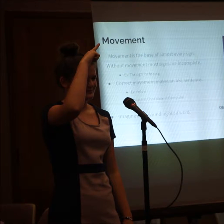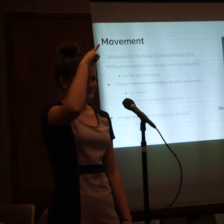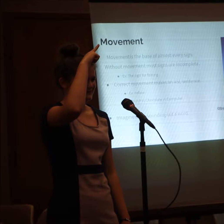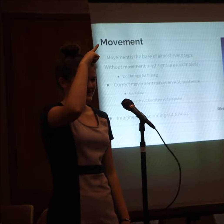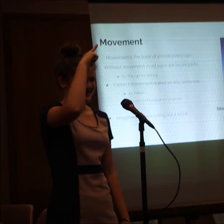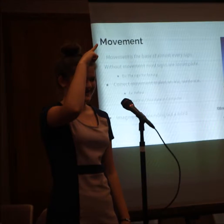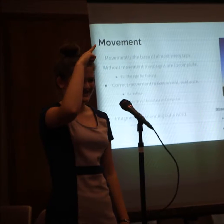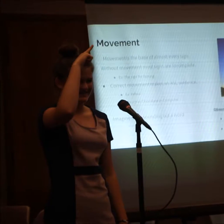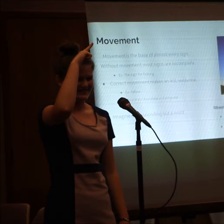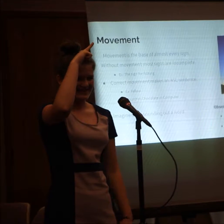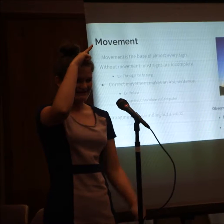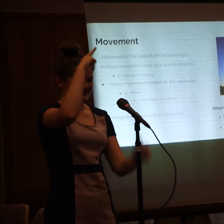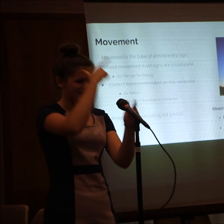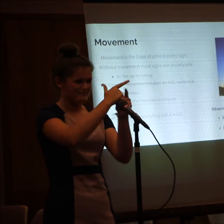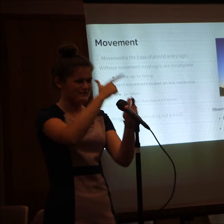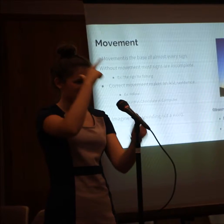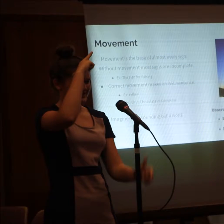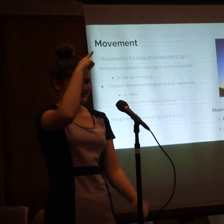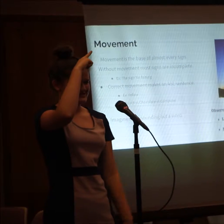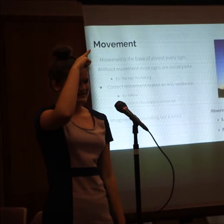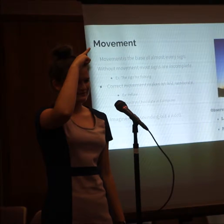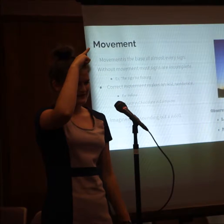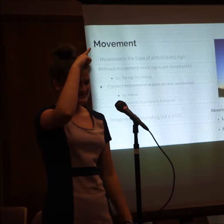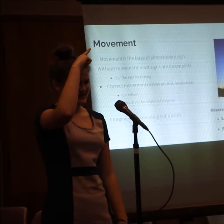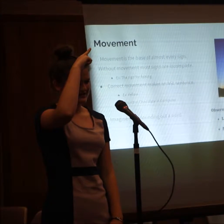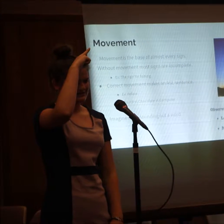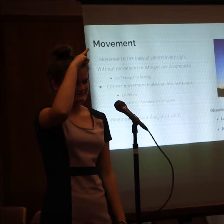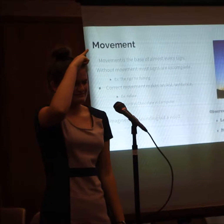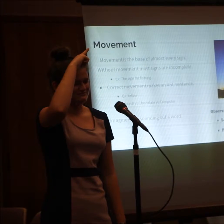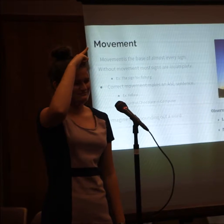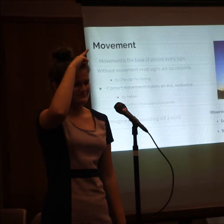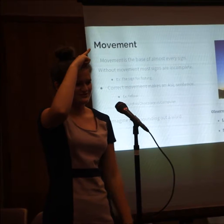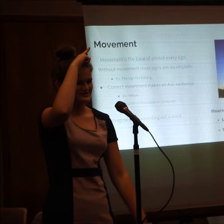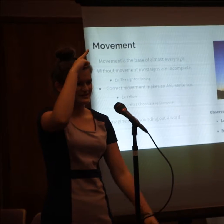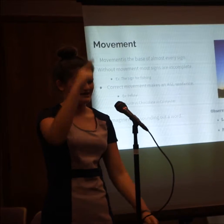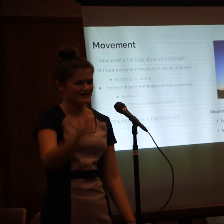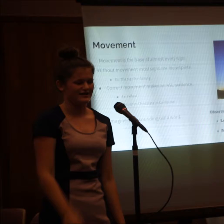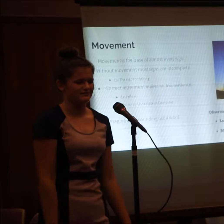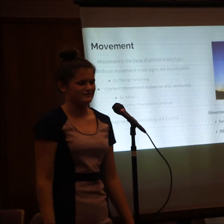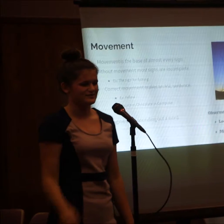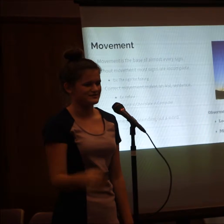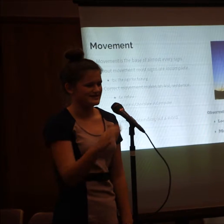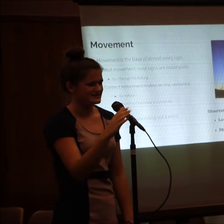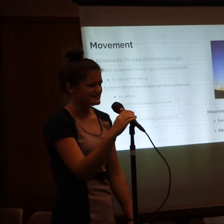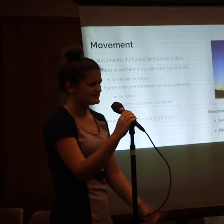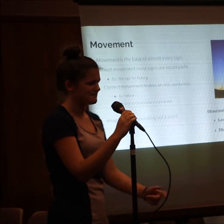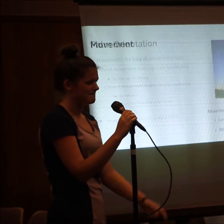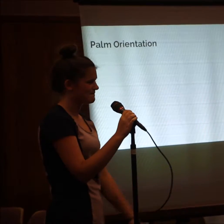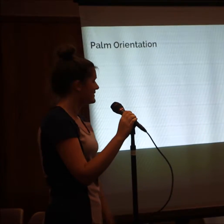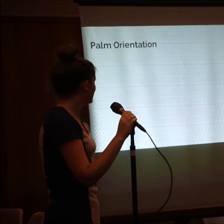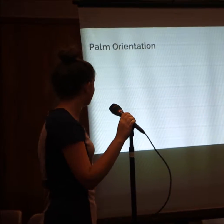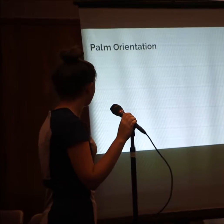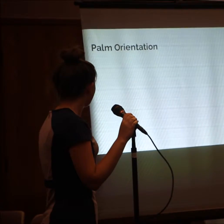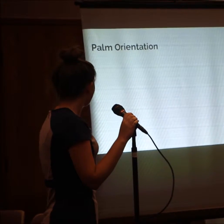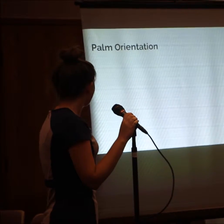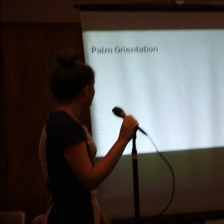my forehead. And without that movement, it's an incomplete sign. You're just not going to get any room in your sentence.